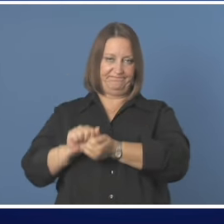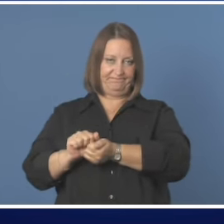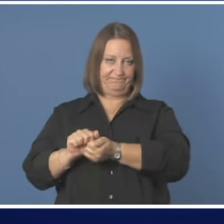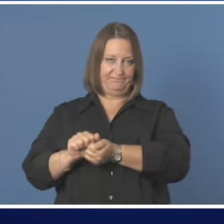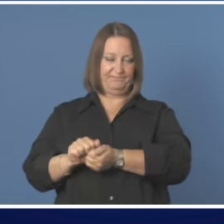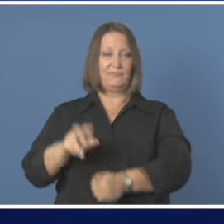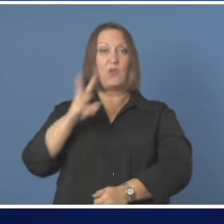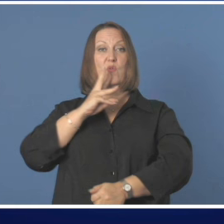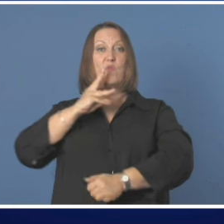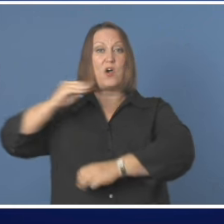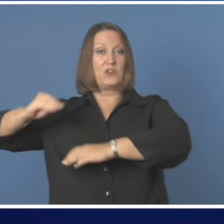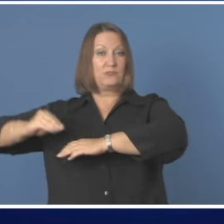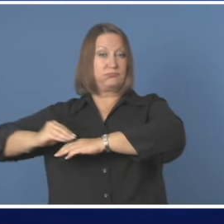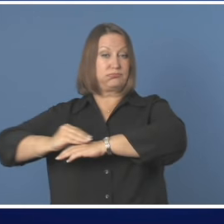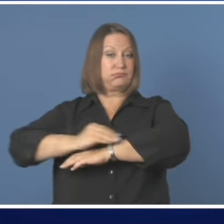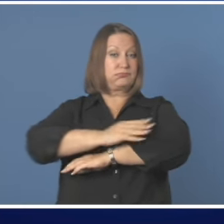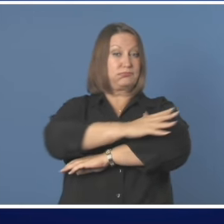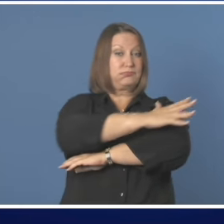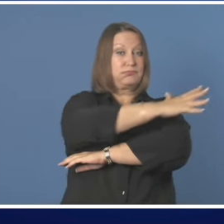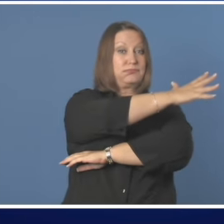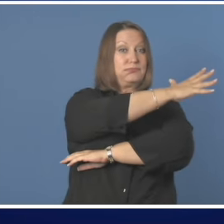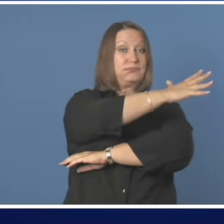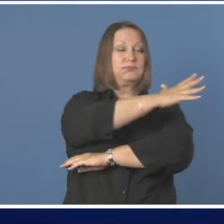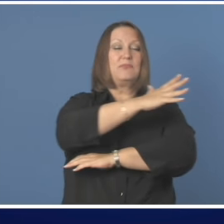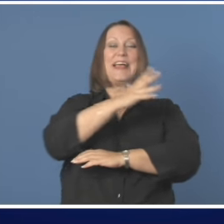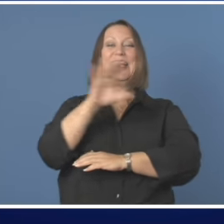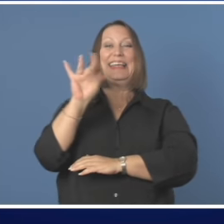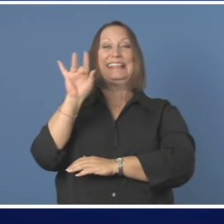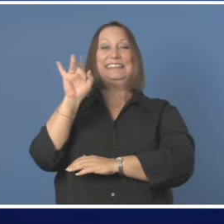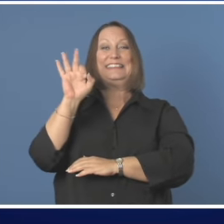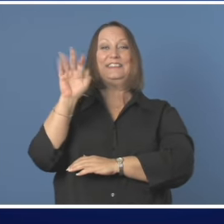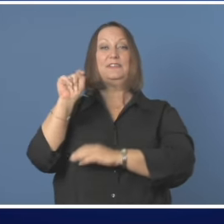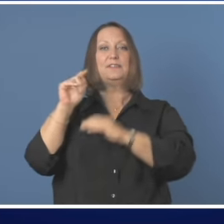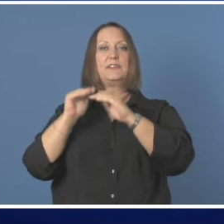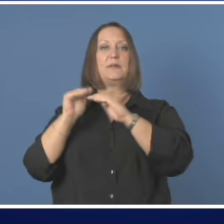Storm surge greater than 18 feet.